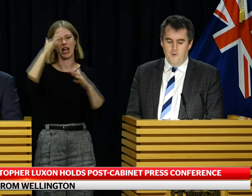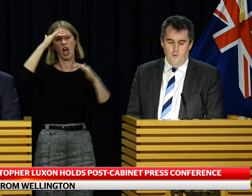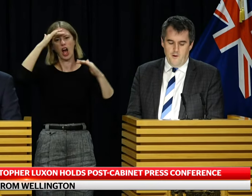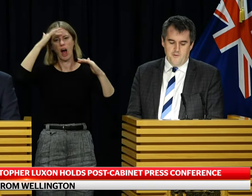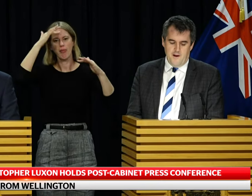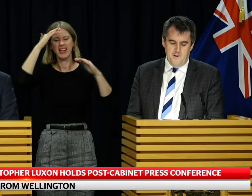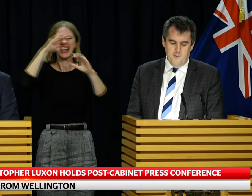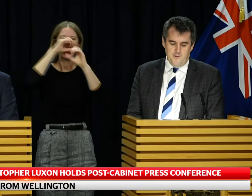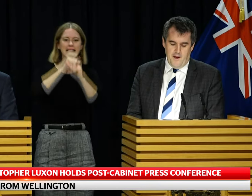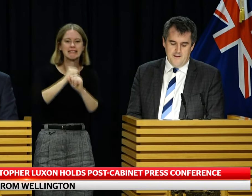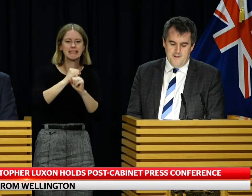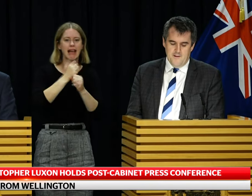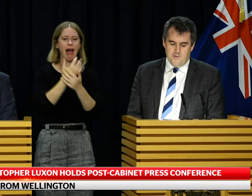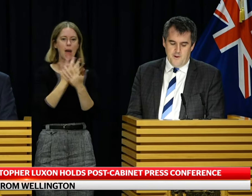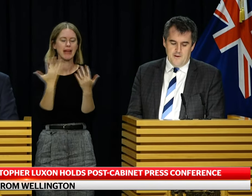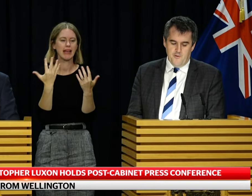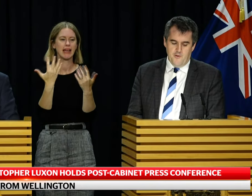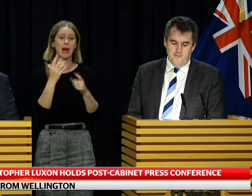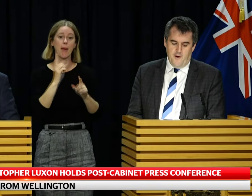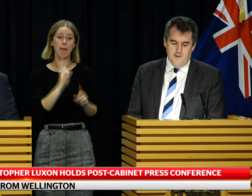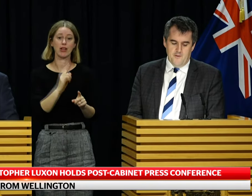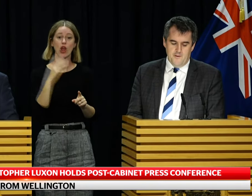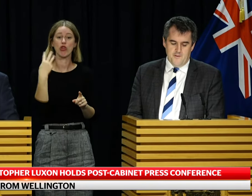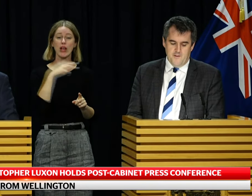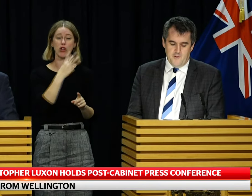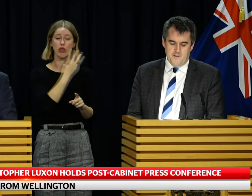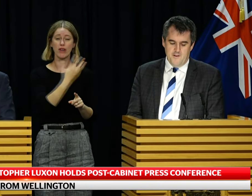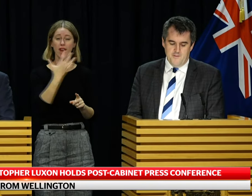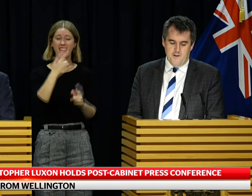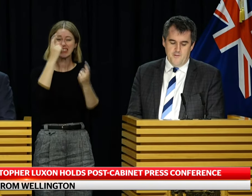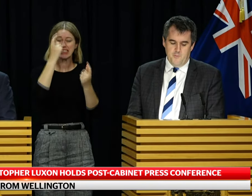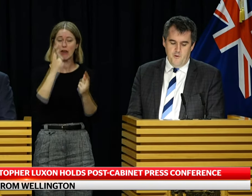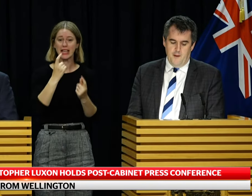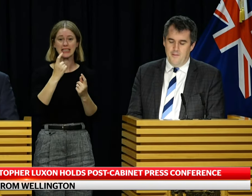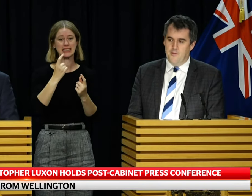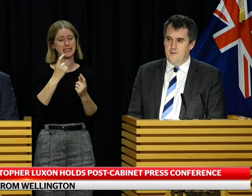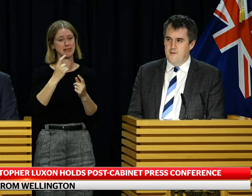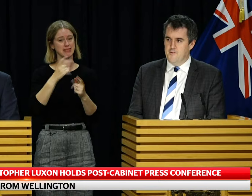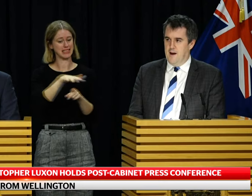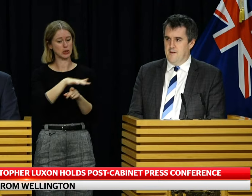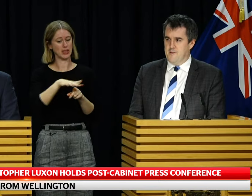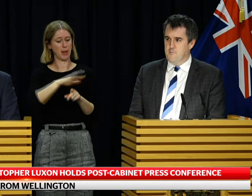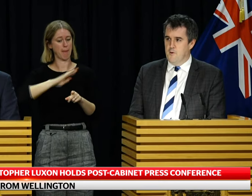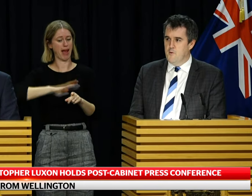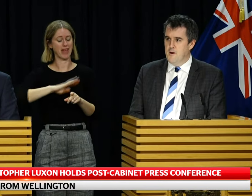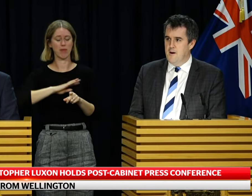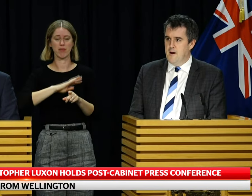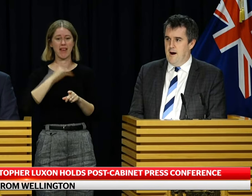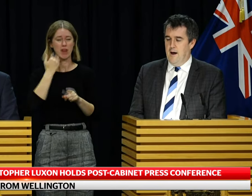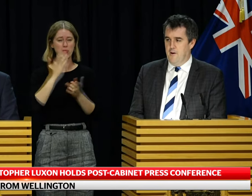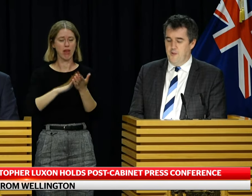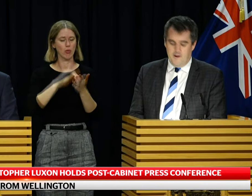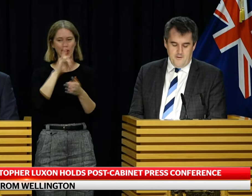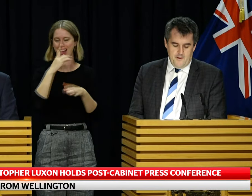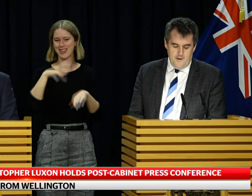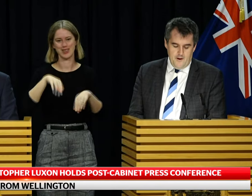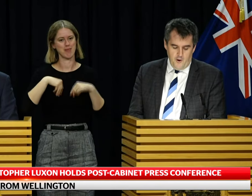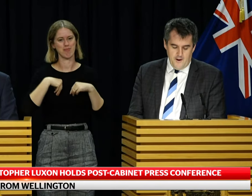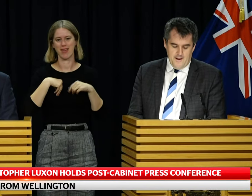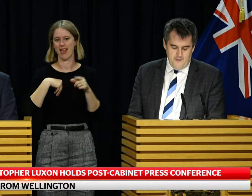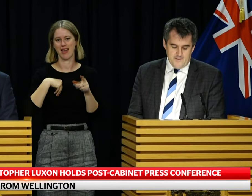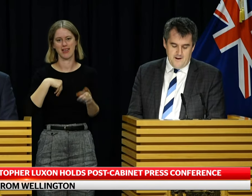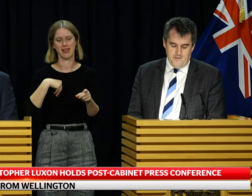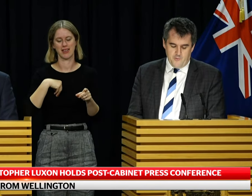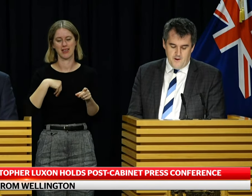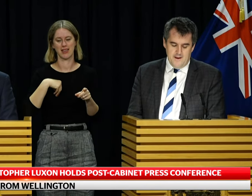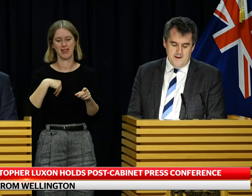hypothetically. All I'll say to you is that 335 serious incidents per month is unacceptable, and I think